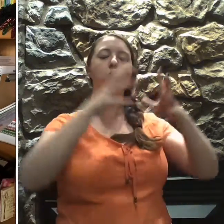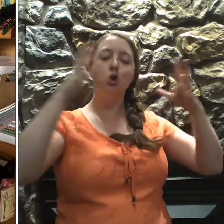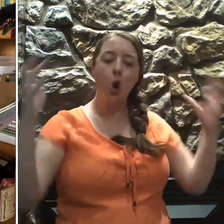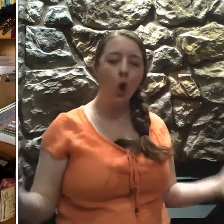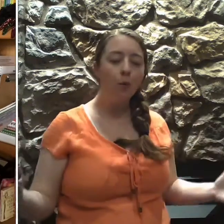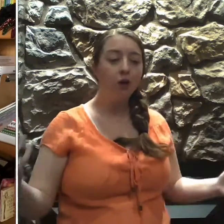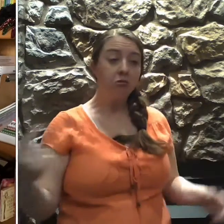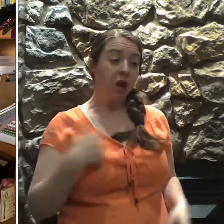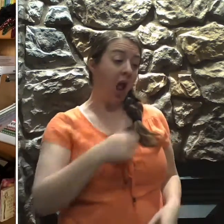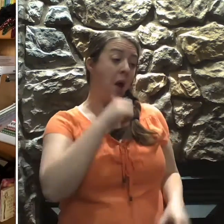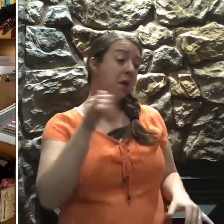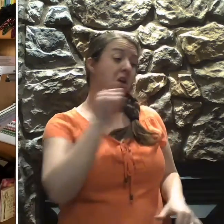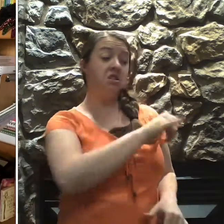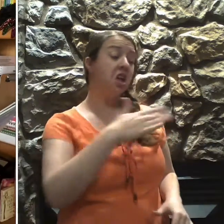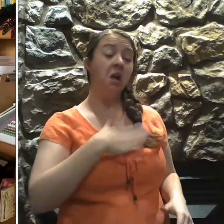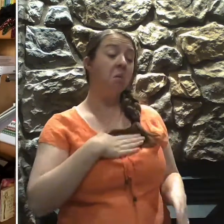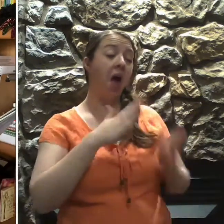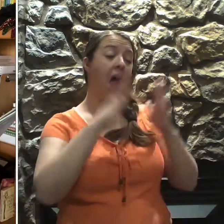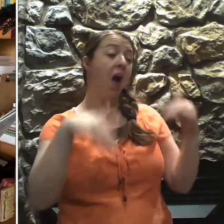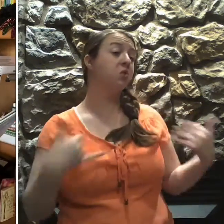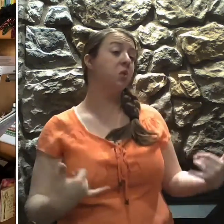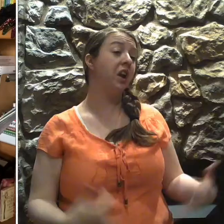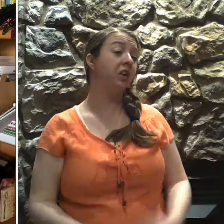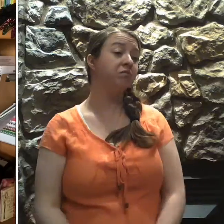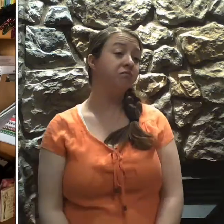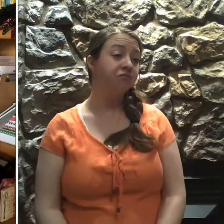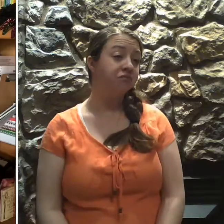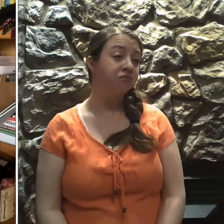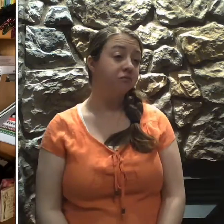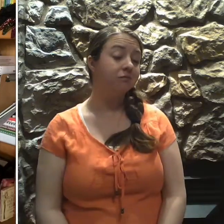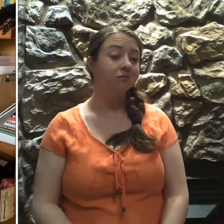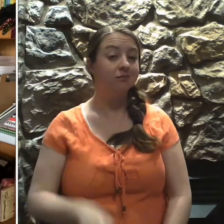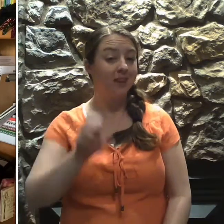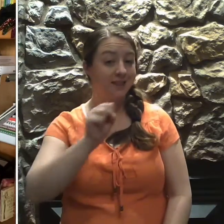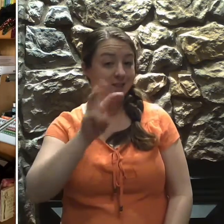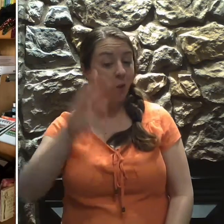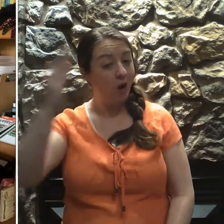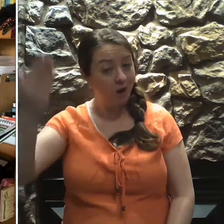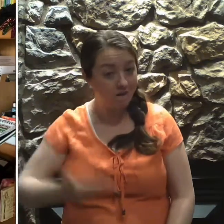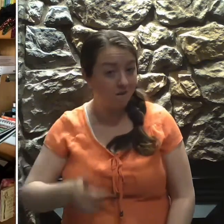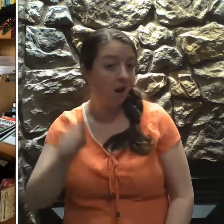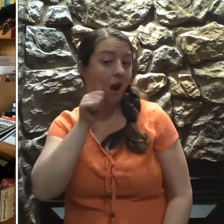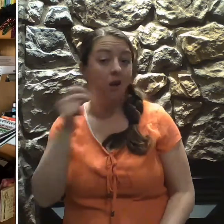my house right now. Stillwater invited Addie to sit with him.